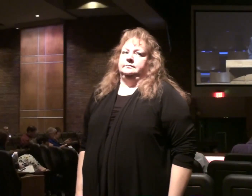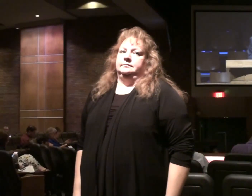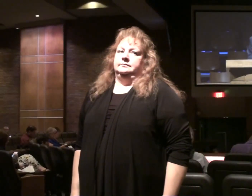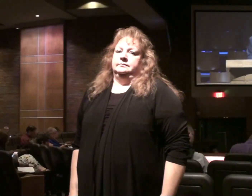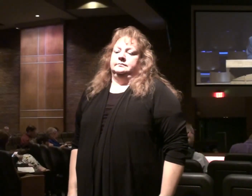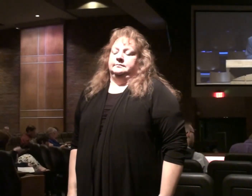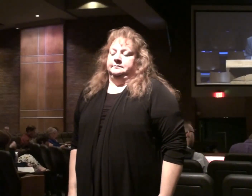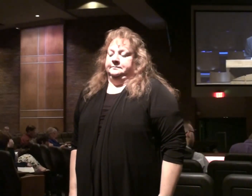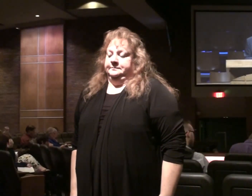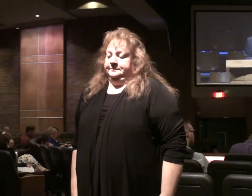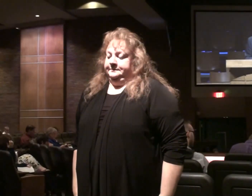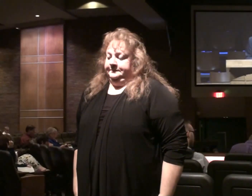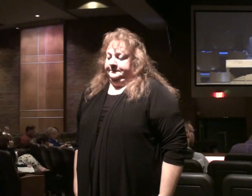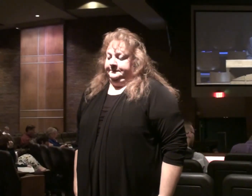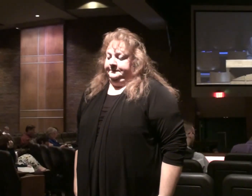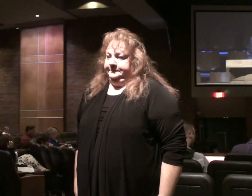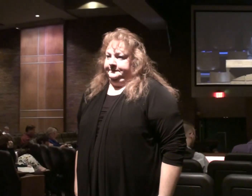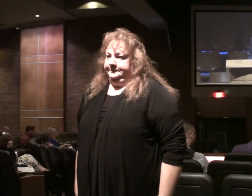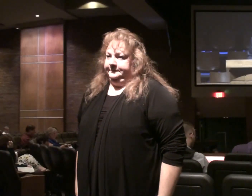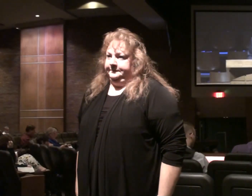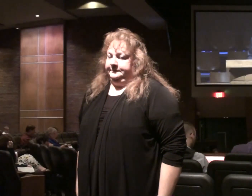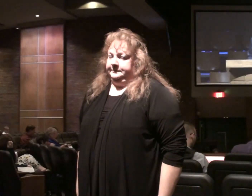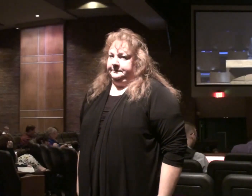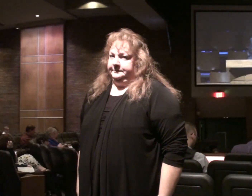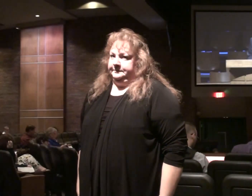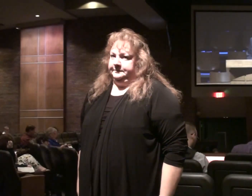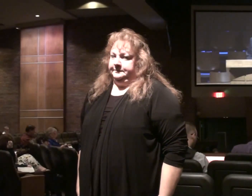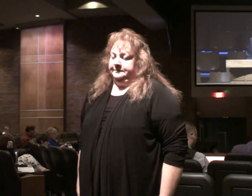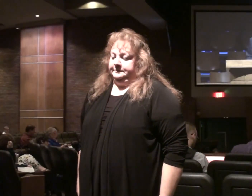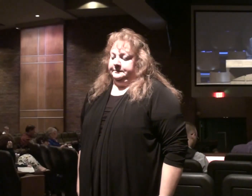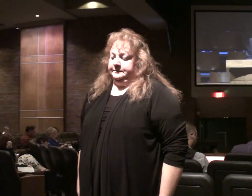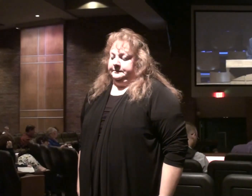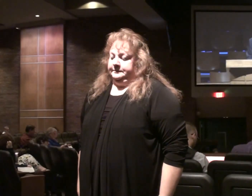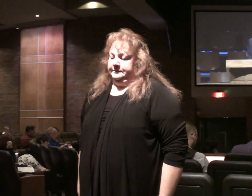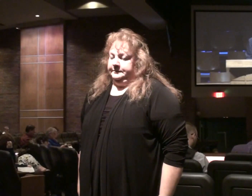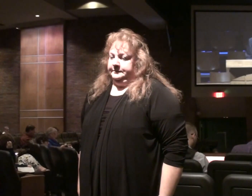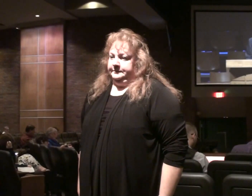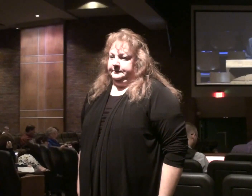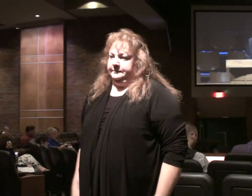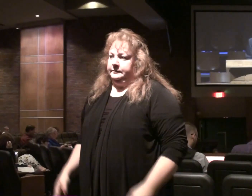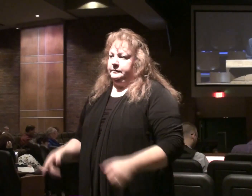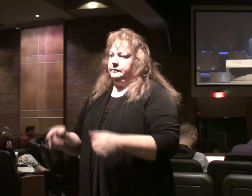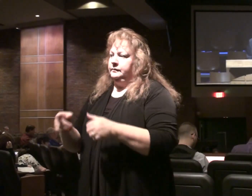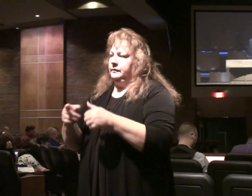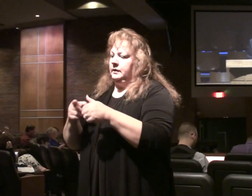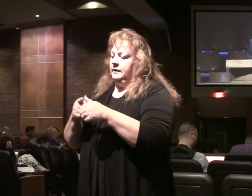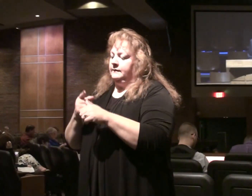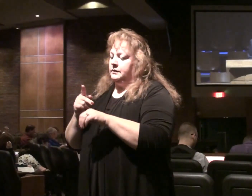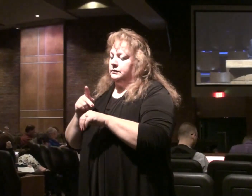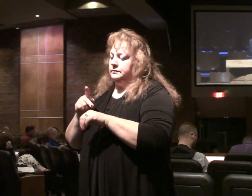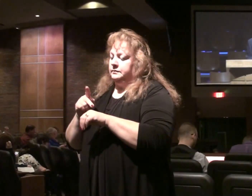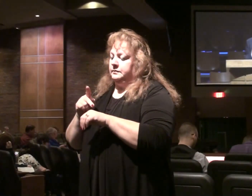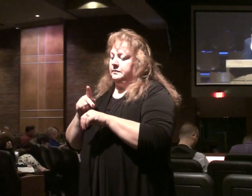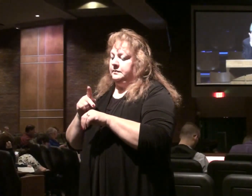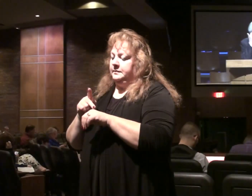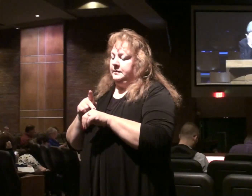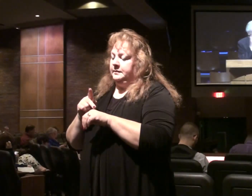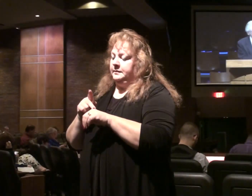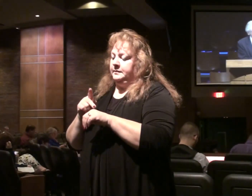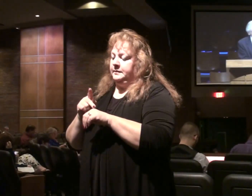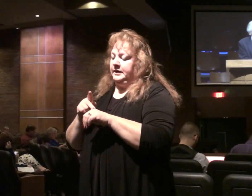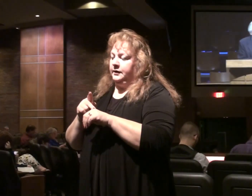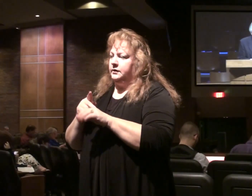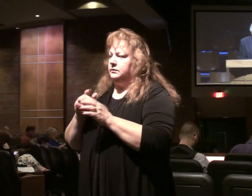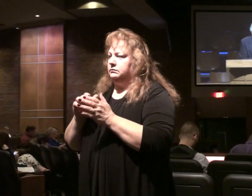Sunday night, the Bible might be worn there. All the way almost to the book of Revelation at the back, just slung forward a